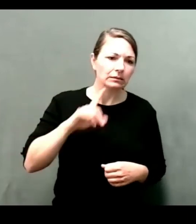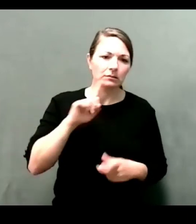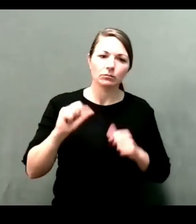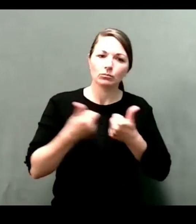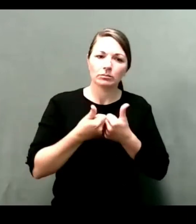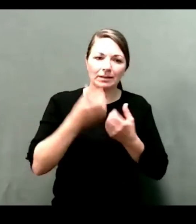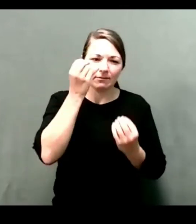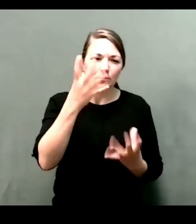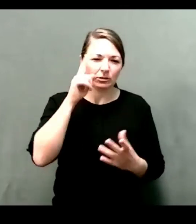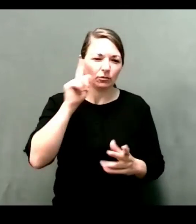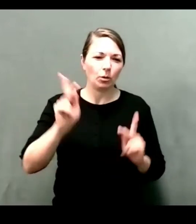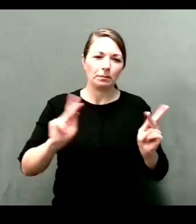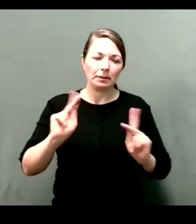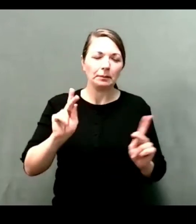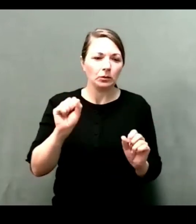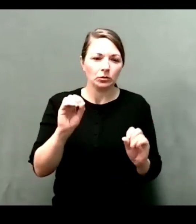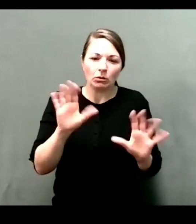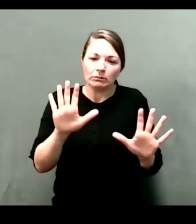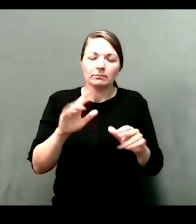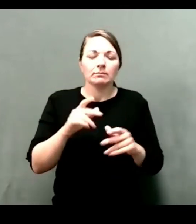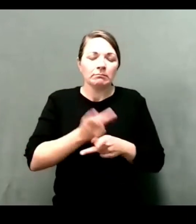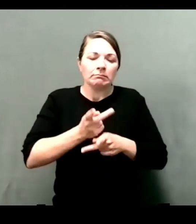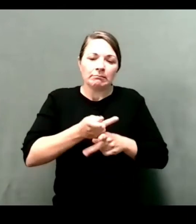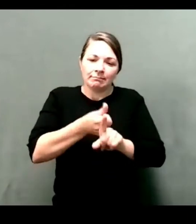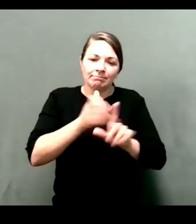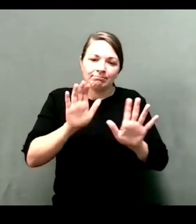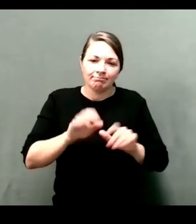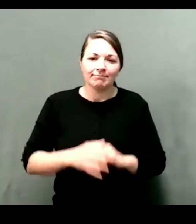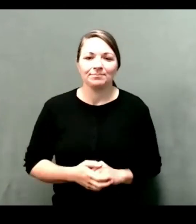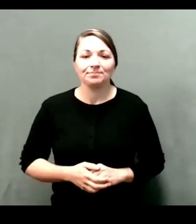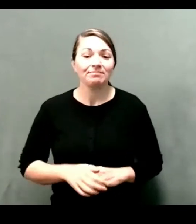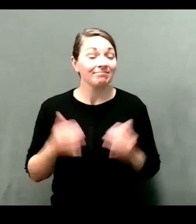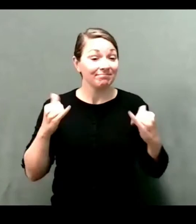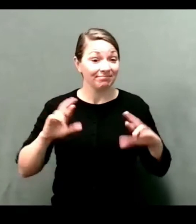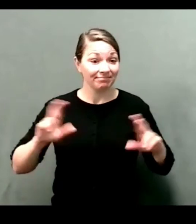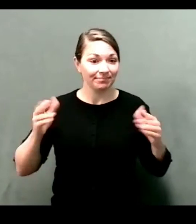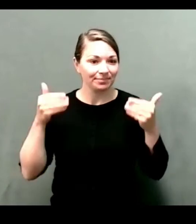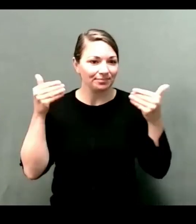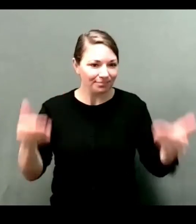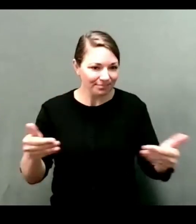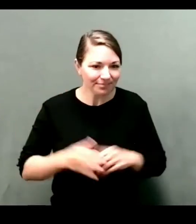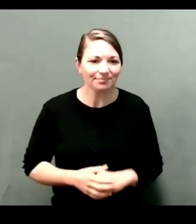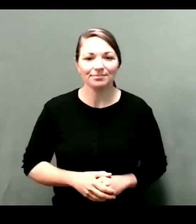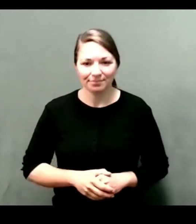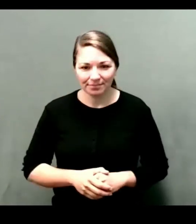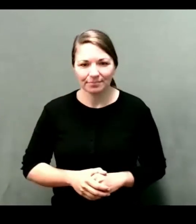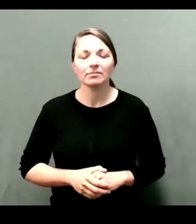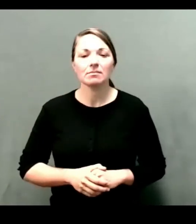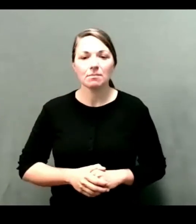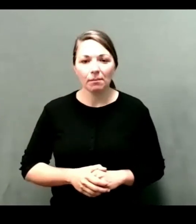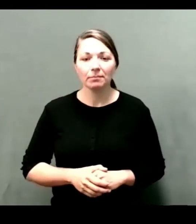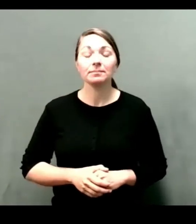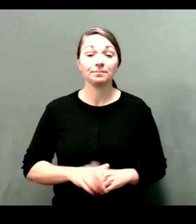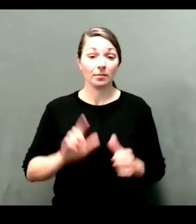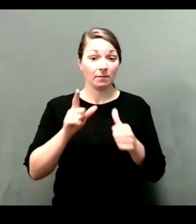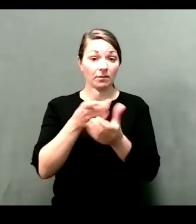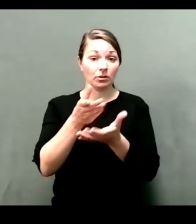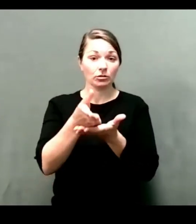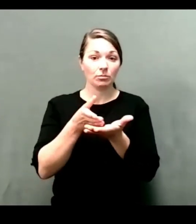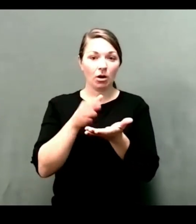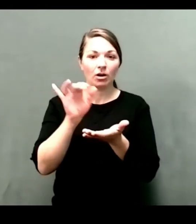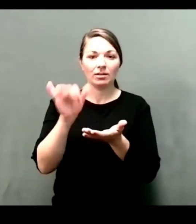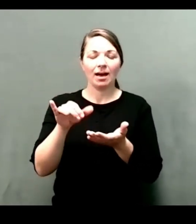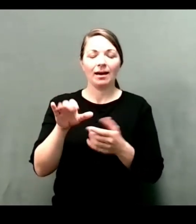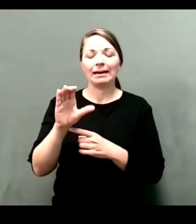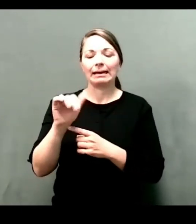information for folks. So, okay, let's go ahead and jump in. So the first part that you're going to see here is what we're calling